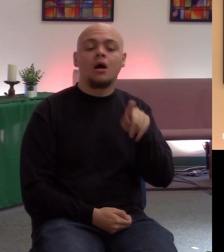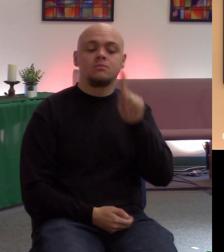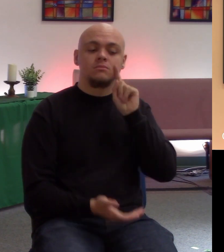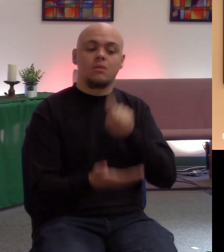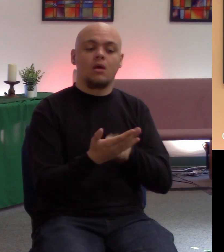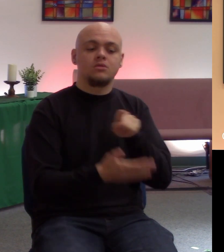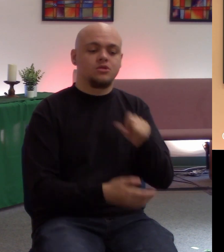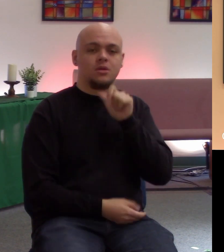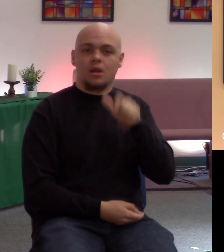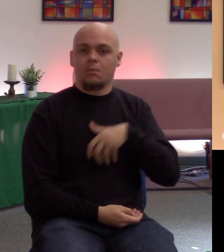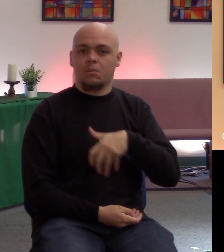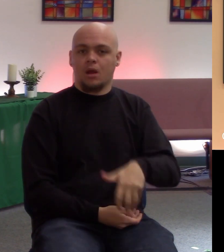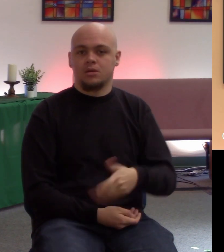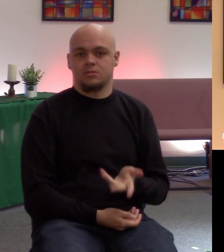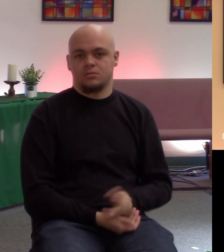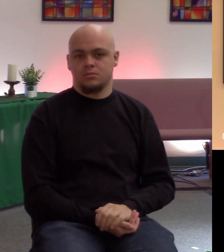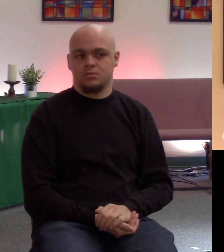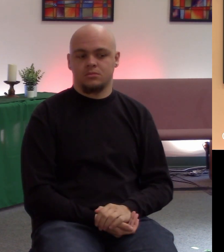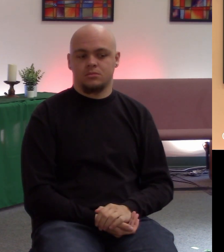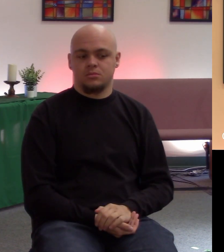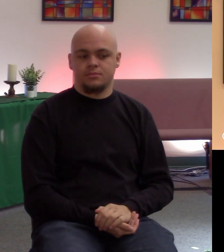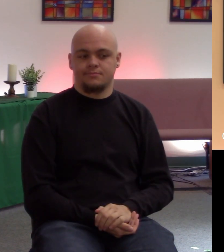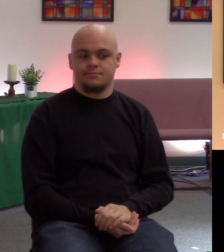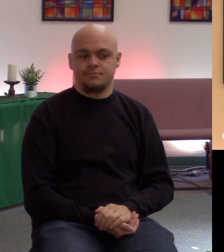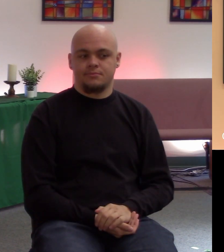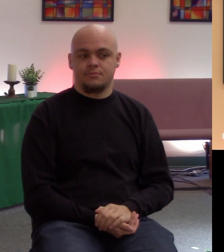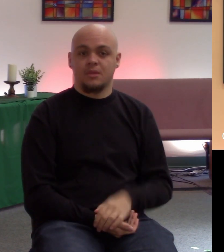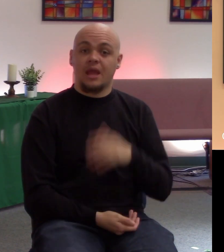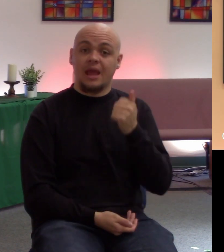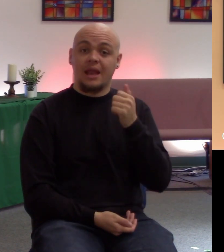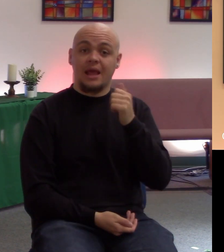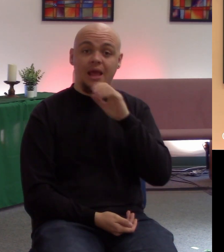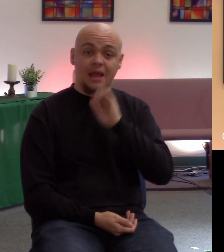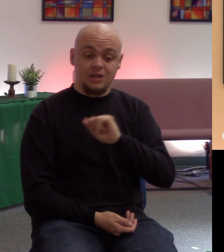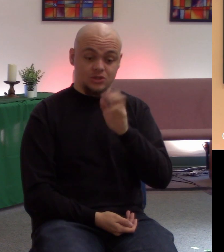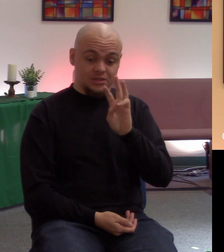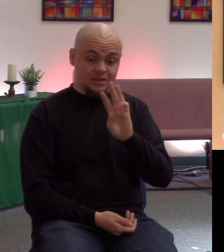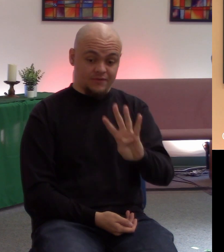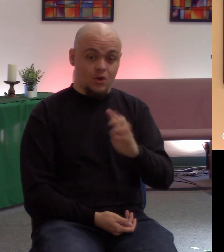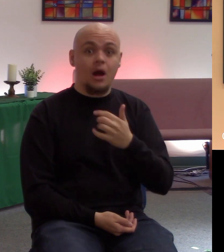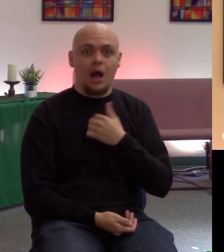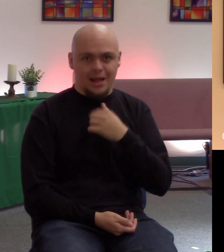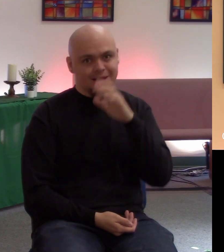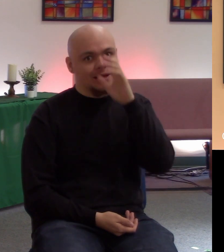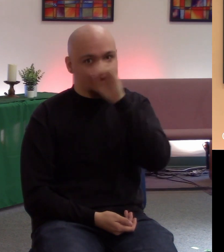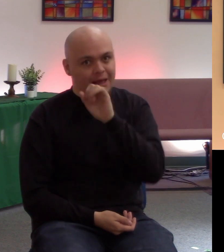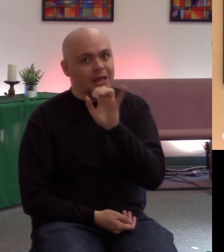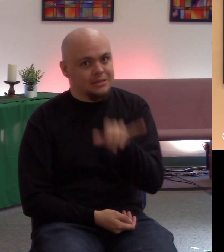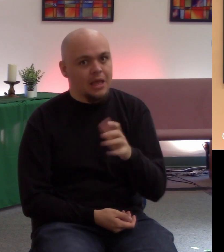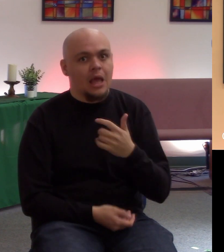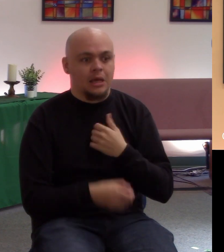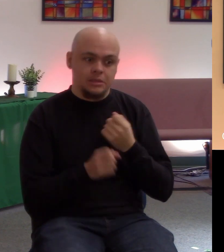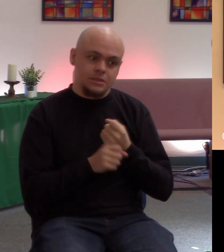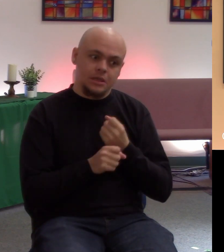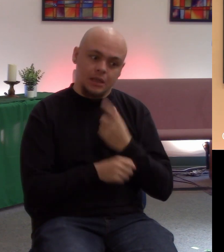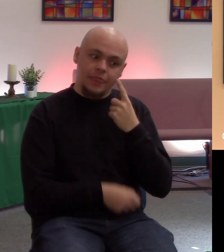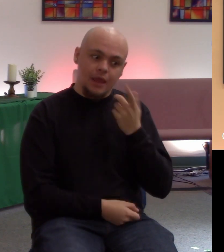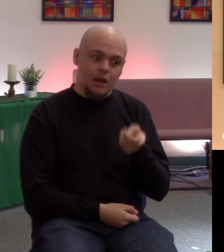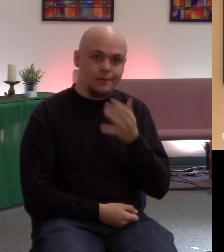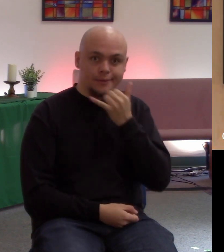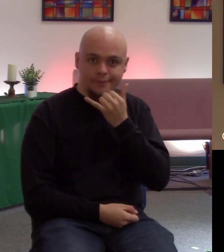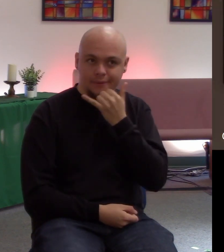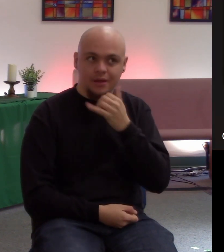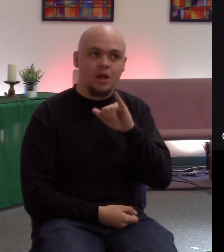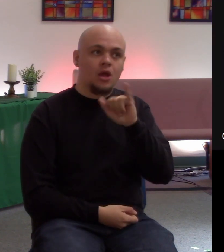they somehow figured out she wasn't even pregnant. At age 64, I probably could have guessed that and just played the